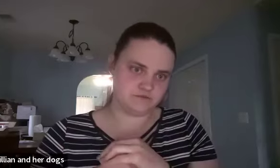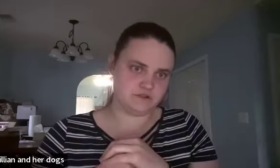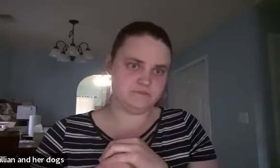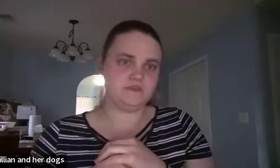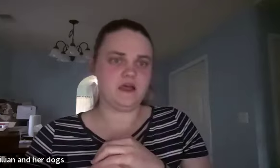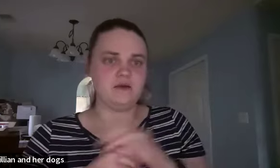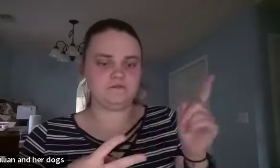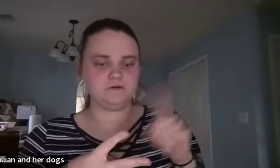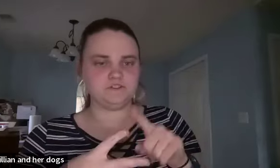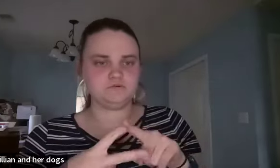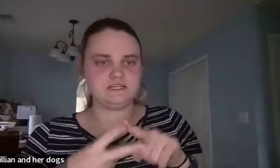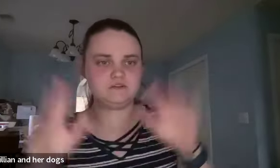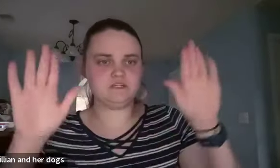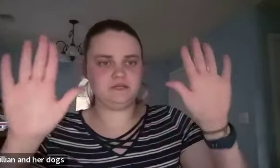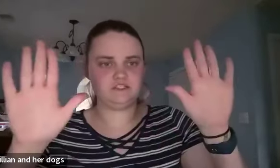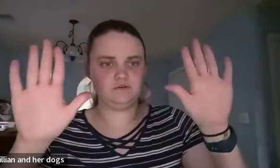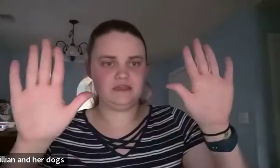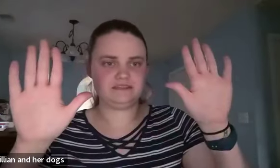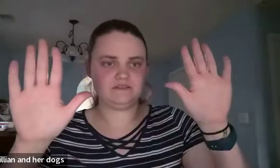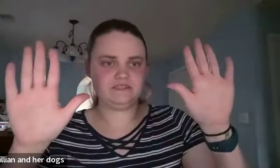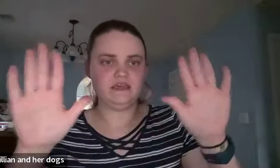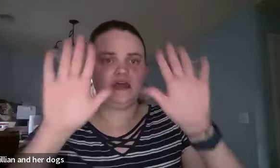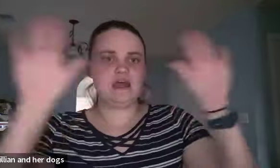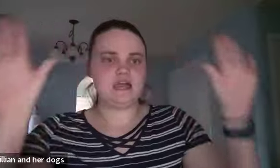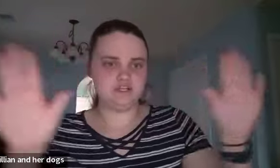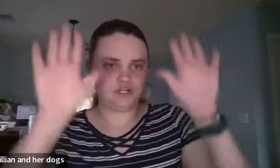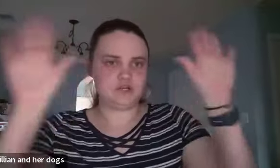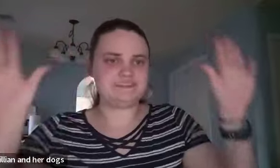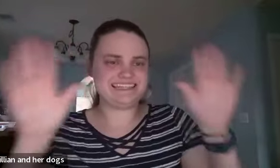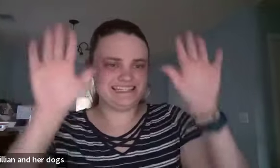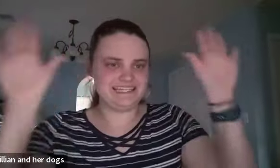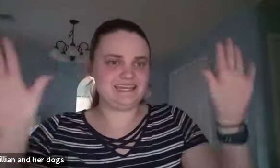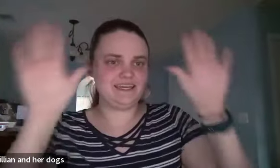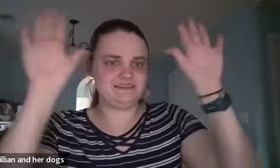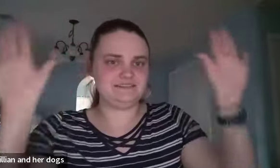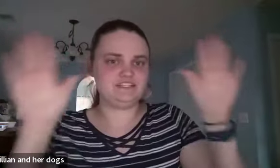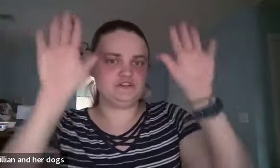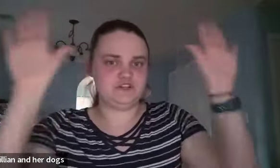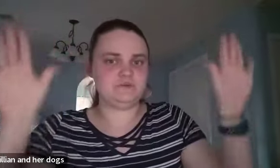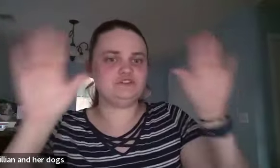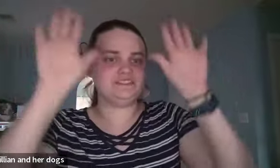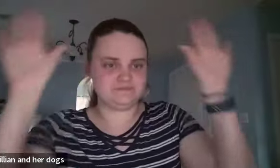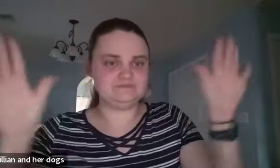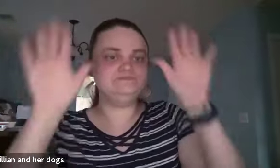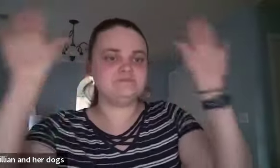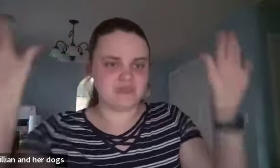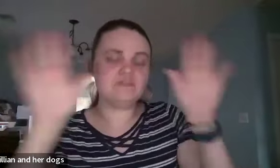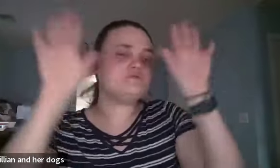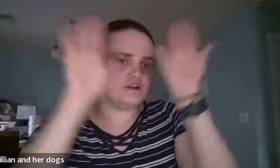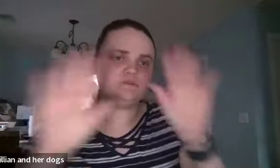preference, really. The first one is going to be 2 hands like this, and you're going to go Sunday, like circular motions. And this one also